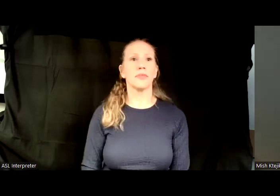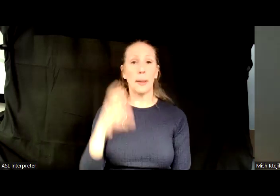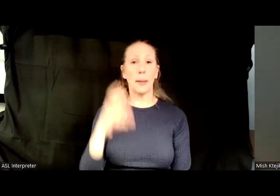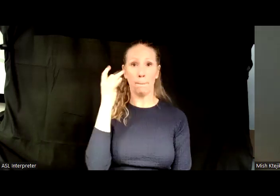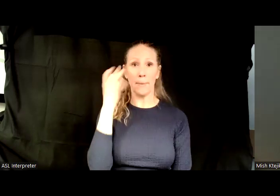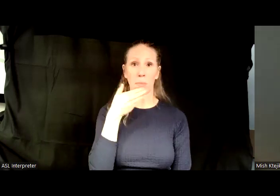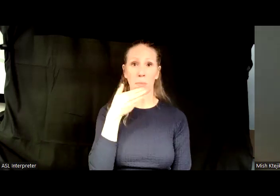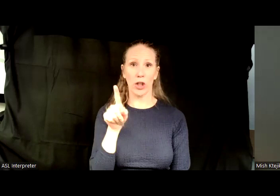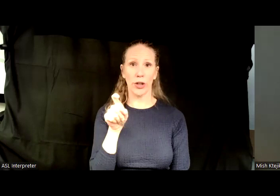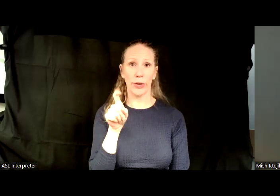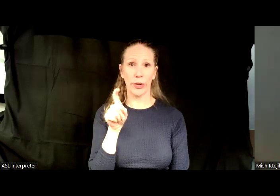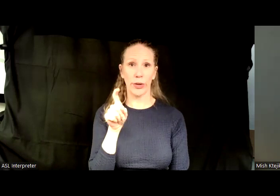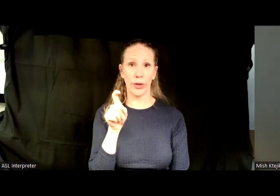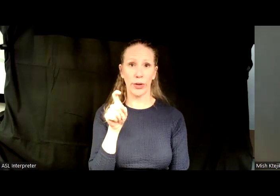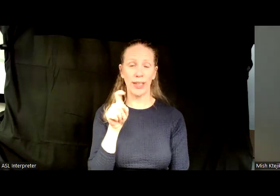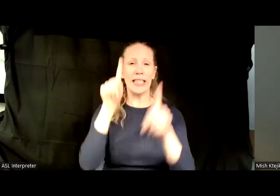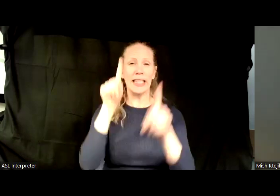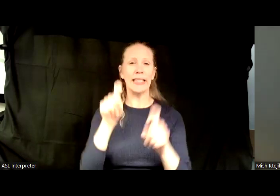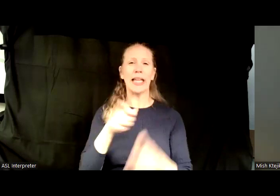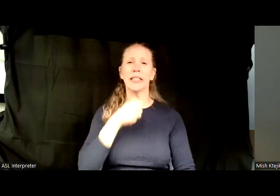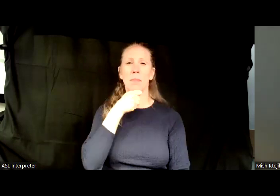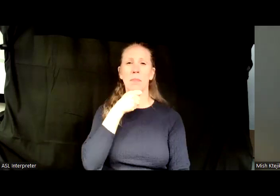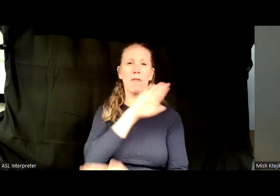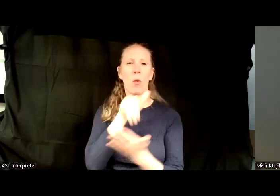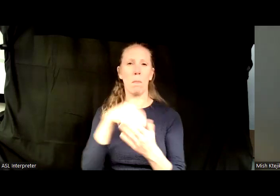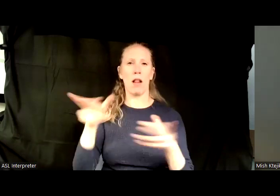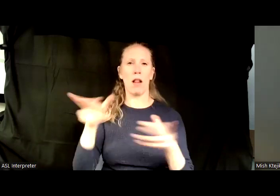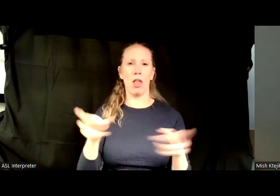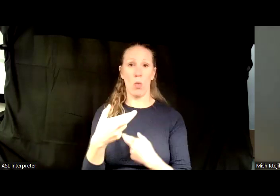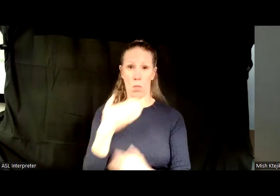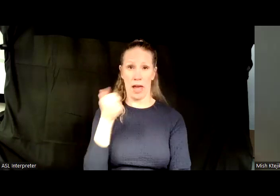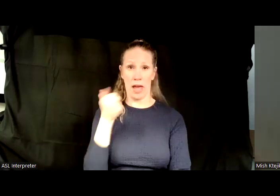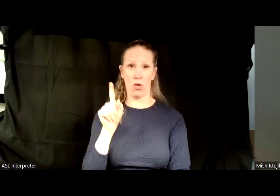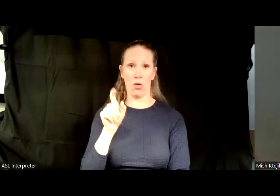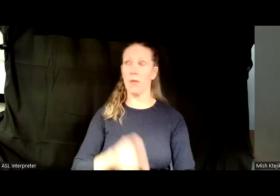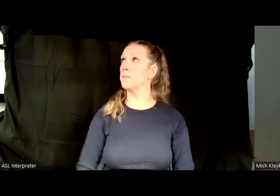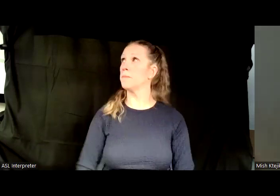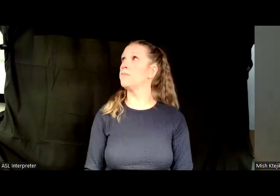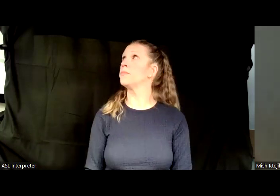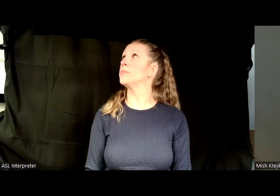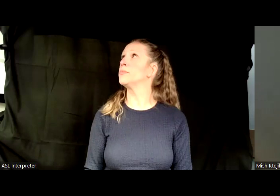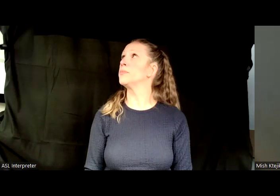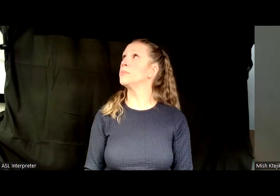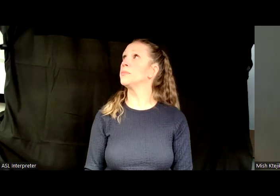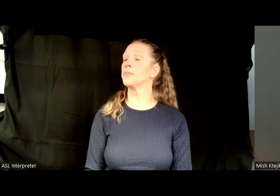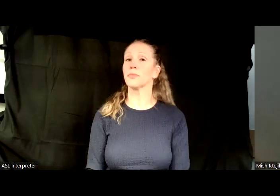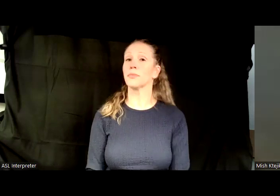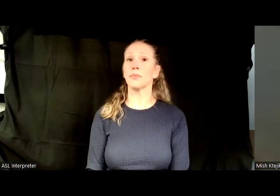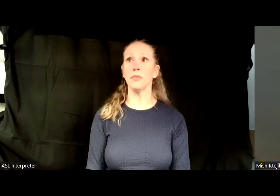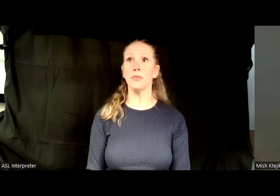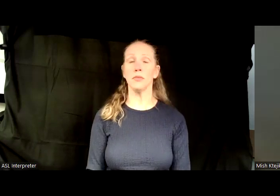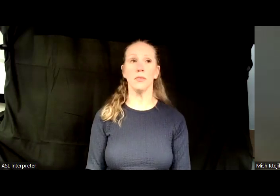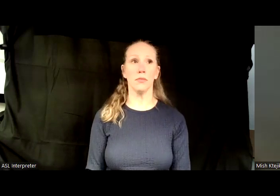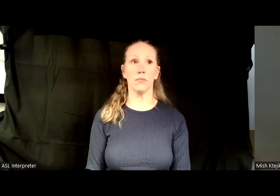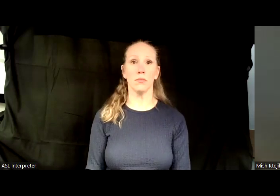This is the captioner. I'm sorry to interrupt. But when we first started and Sammy was Is